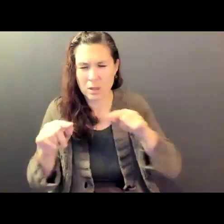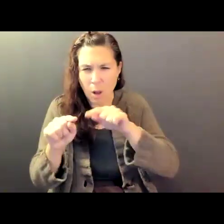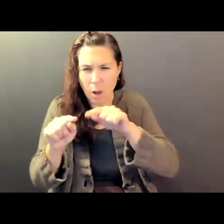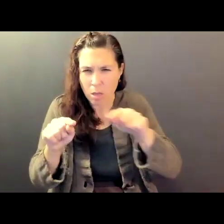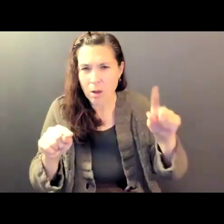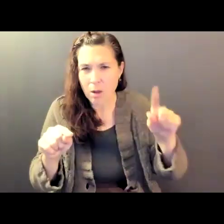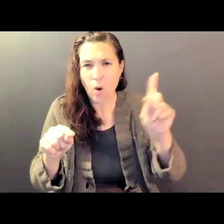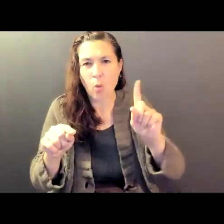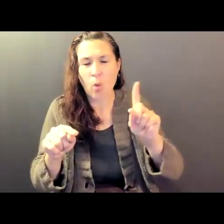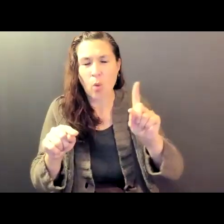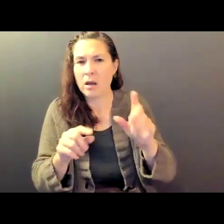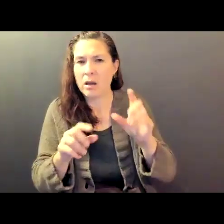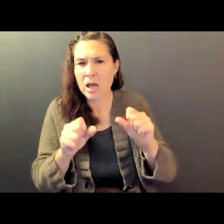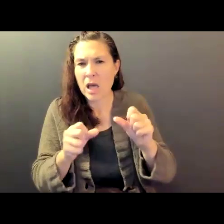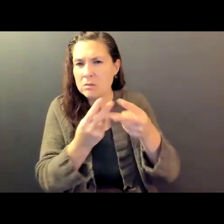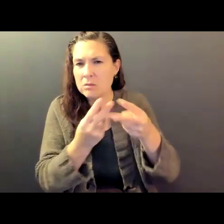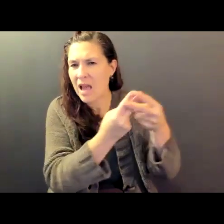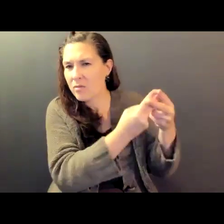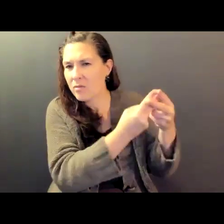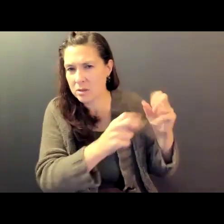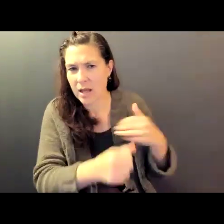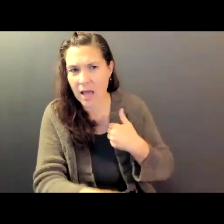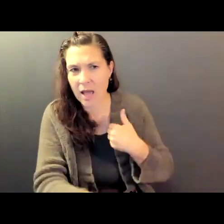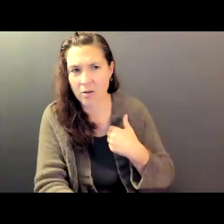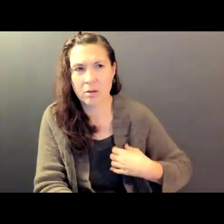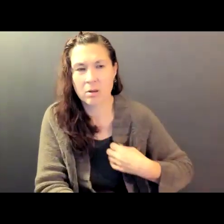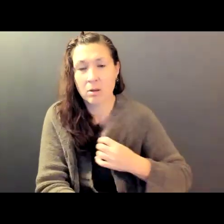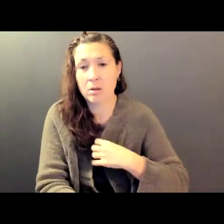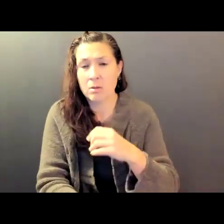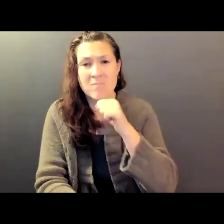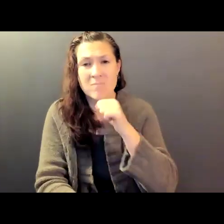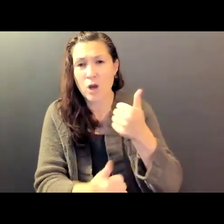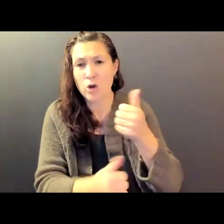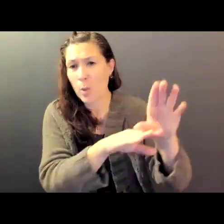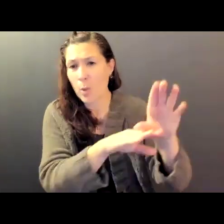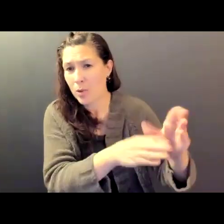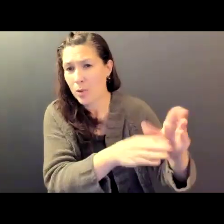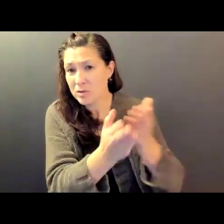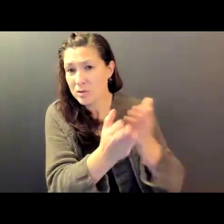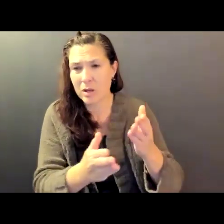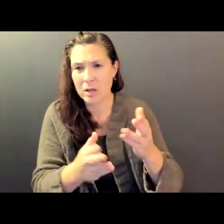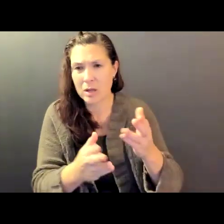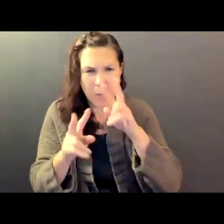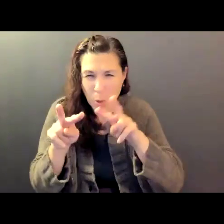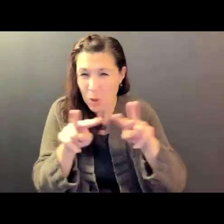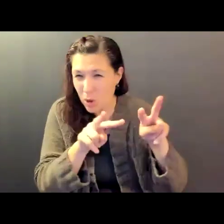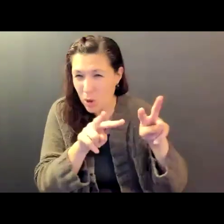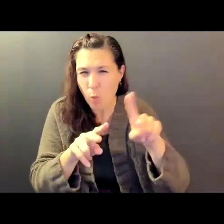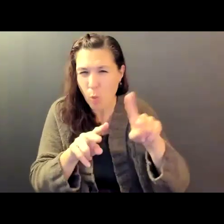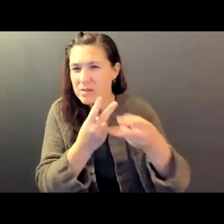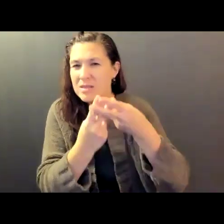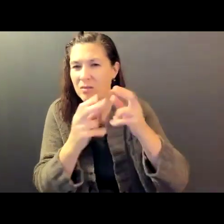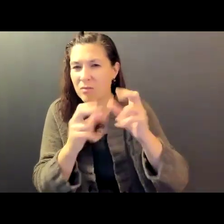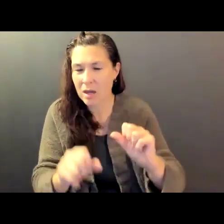those programs. The superintendent was very clear. We don't want to reduce services, but we want to take a really close look at what we did. An example